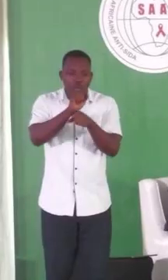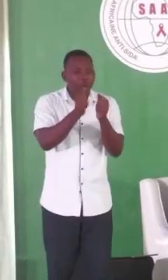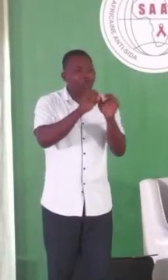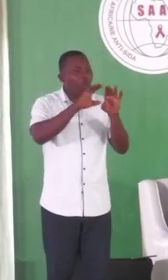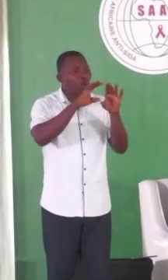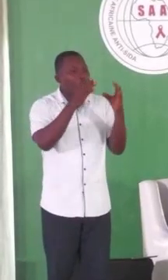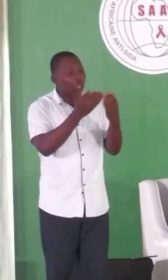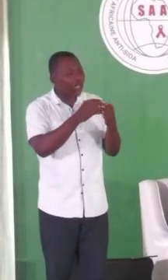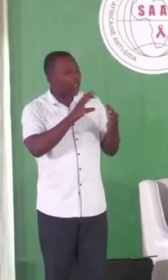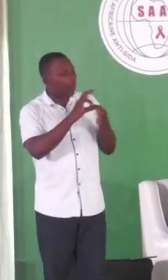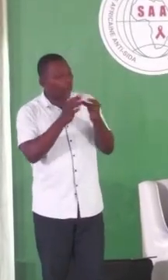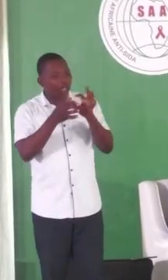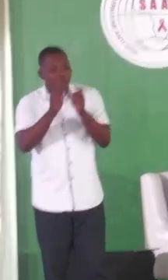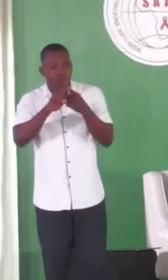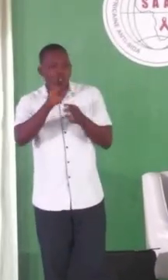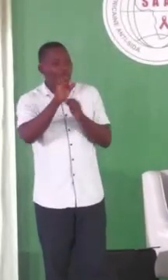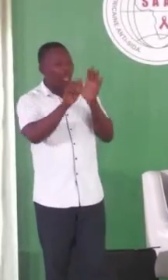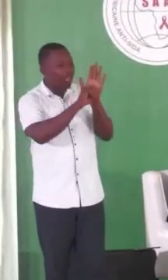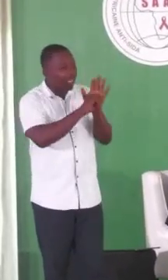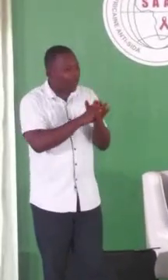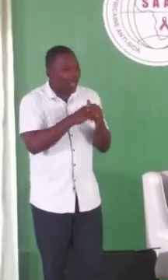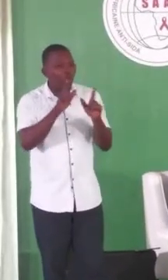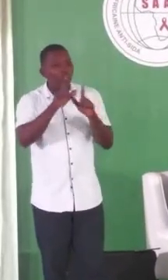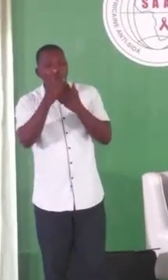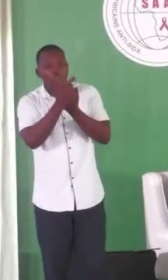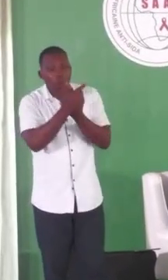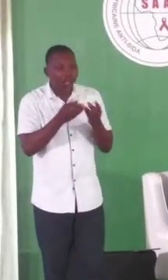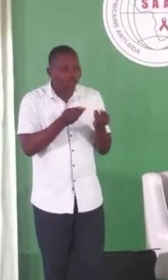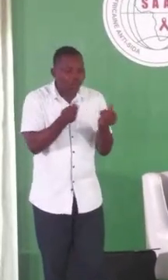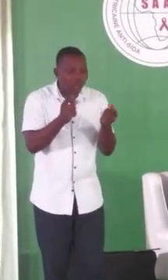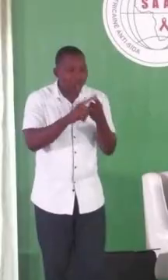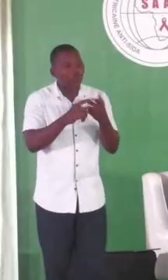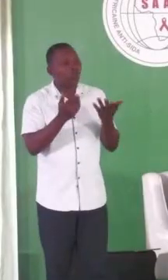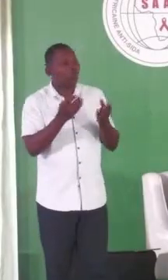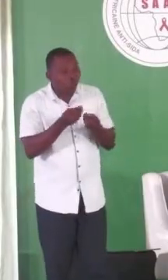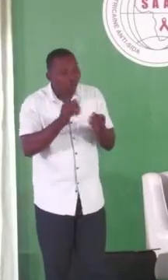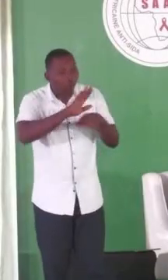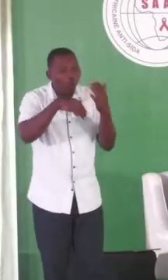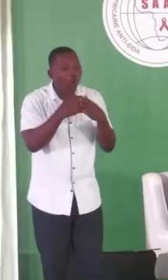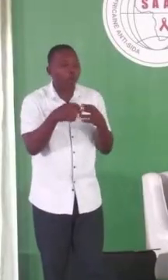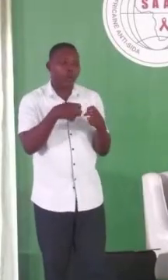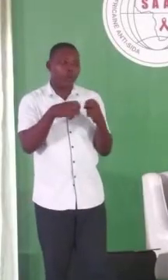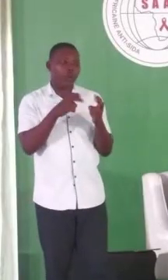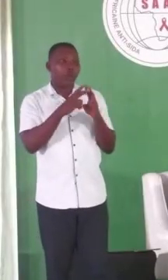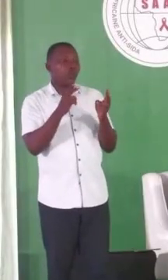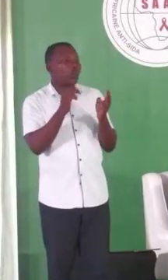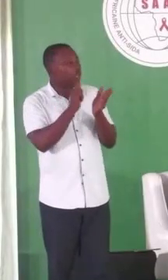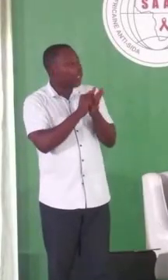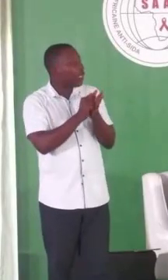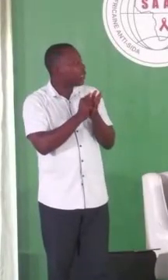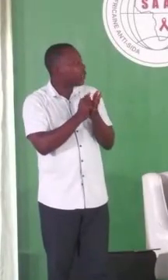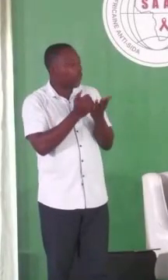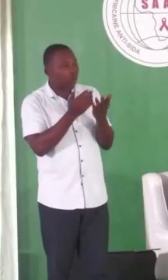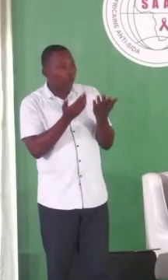partners on identifying local solutions to address those service delivery gaps. So this is upstream of the